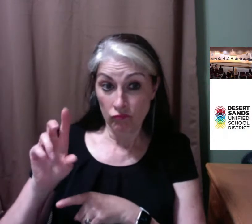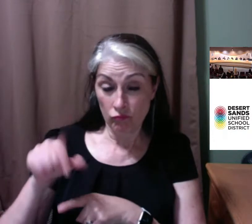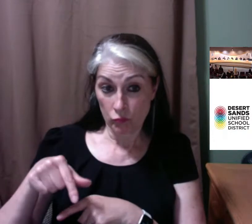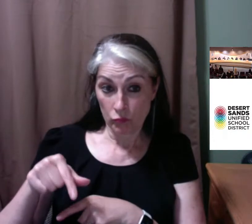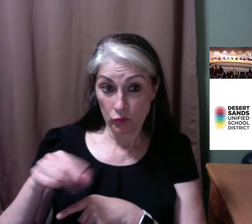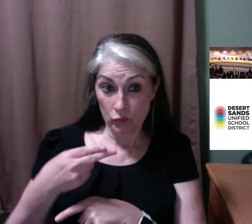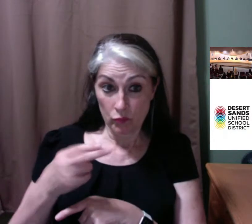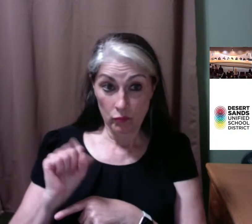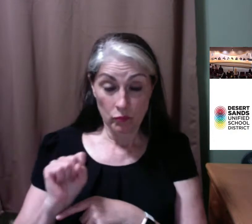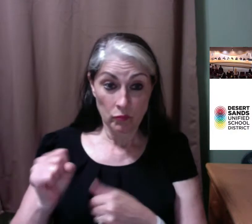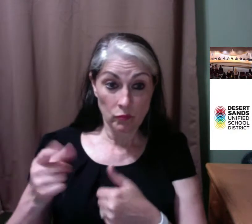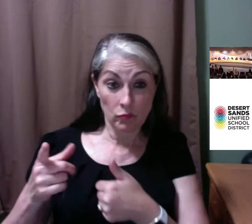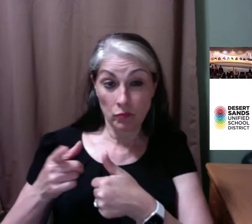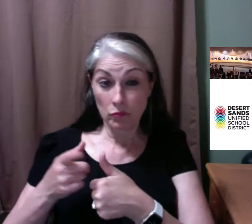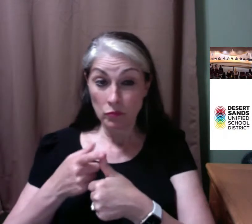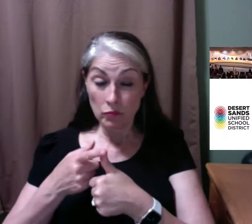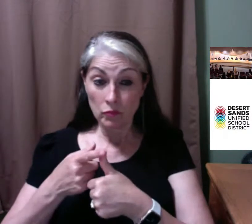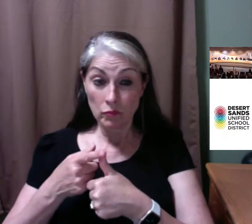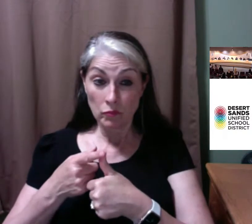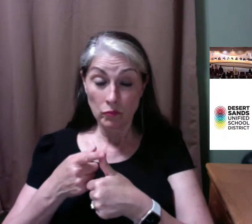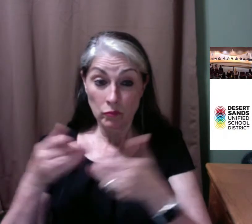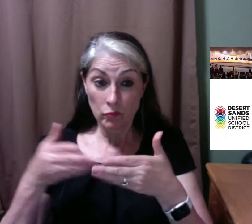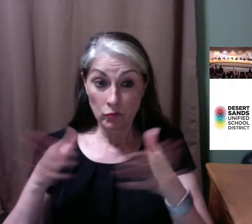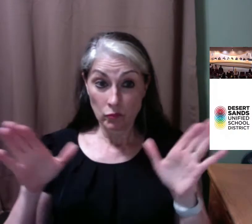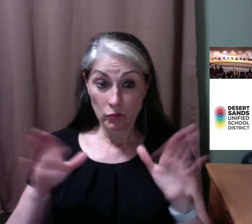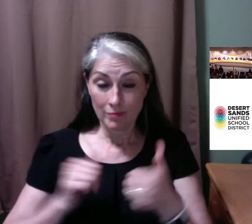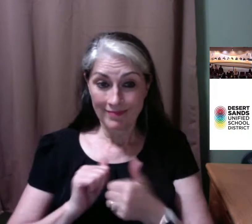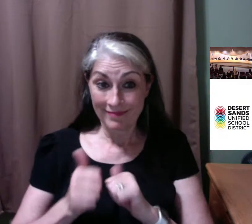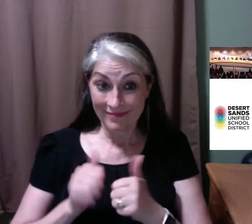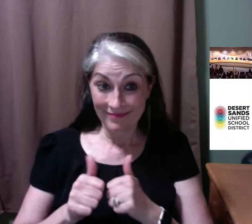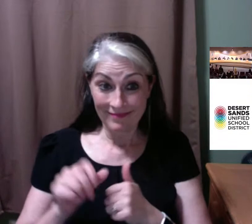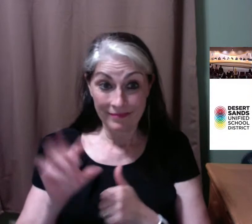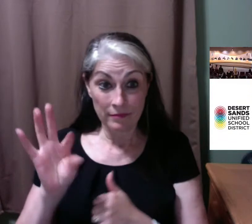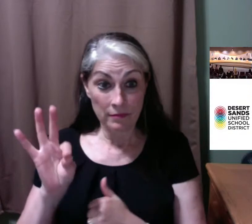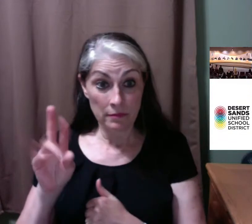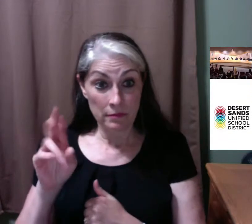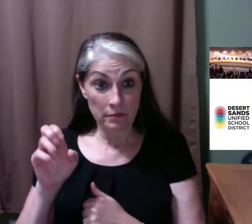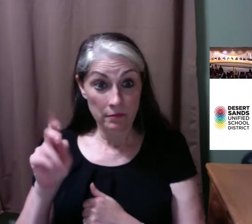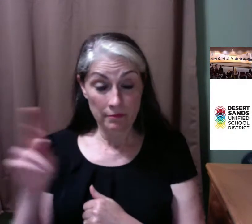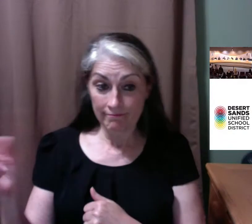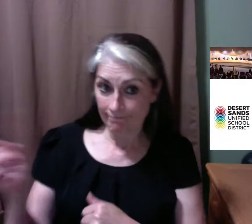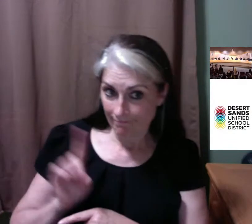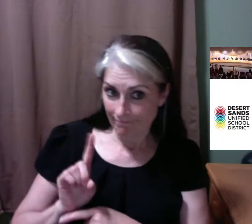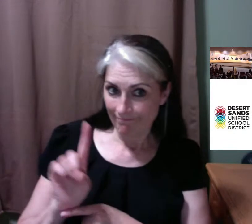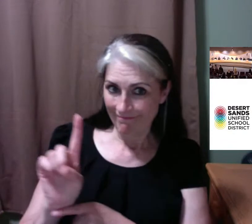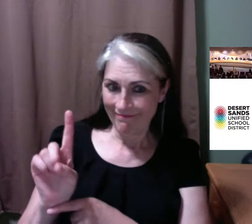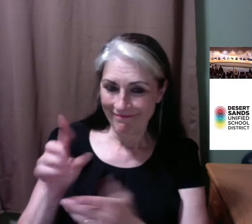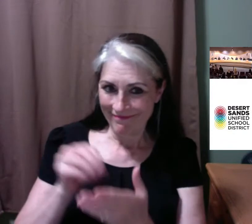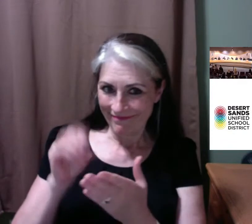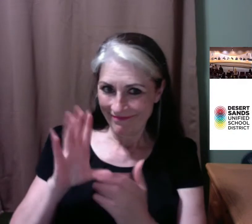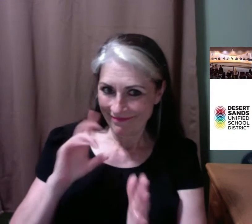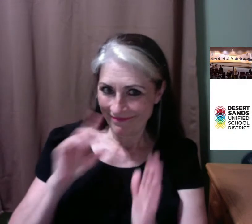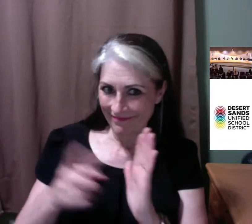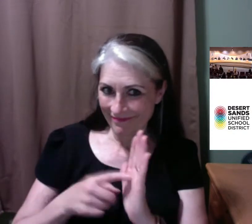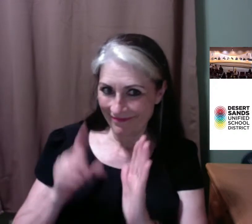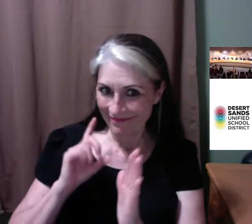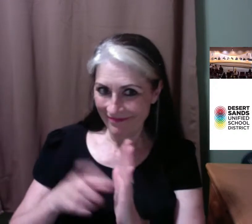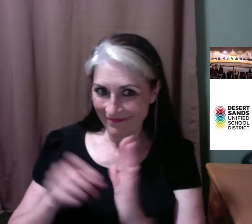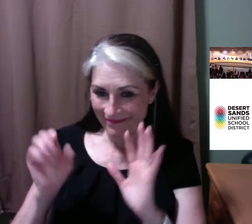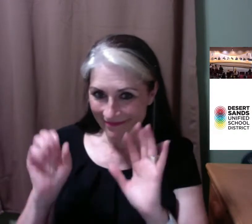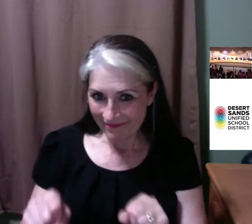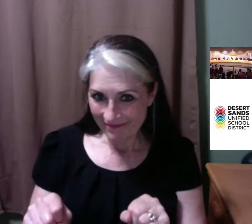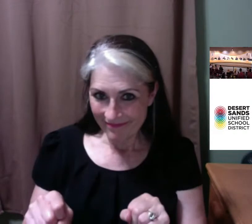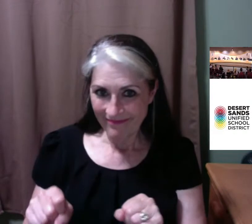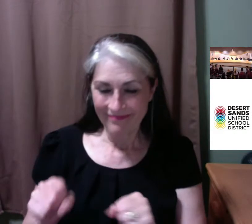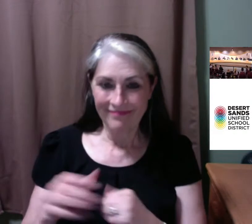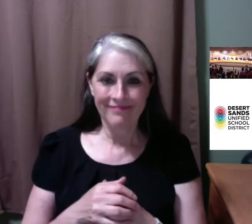first place overall in the competition. Frank, do you want to come up front and have your students be recognized?